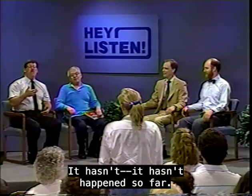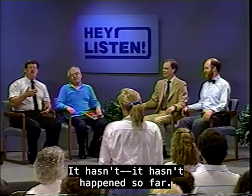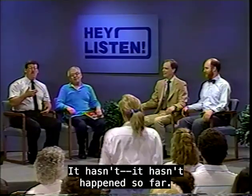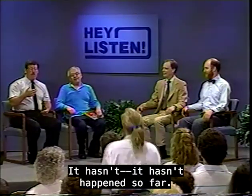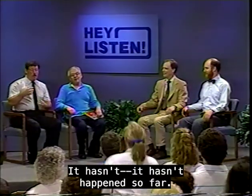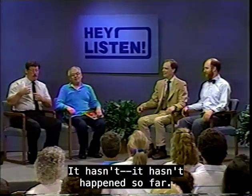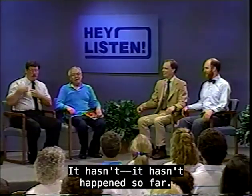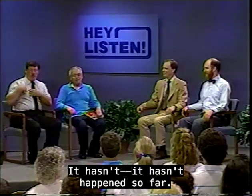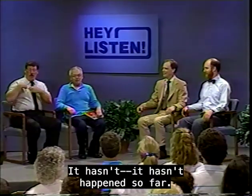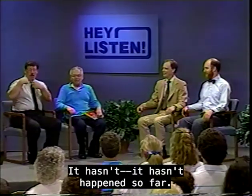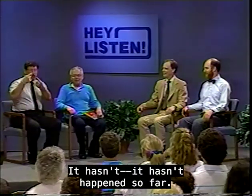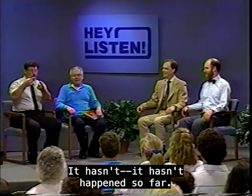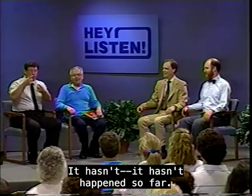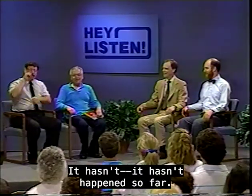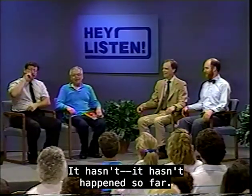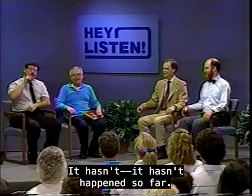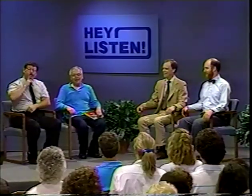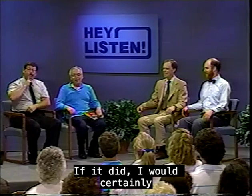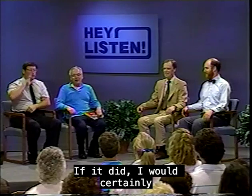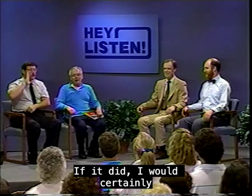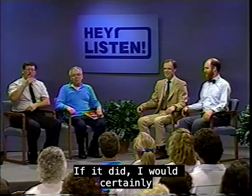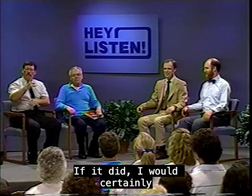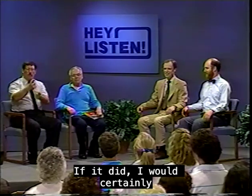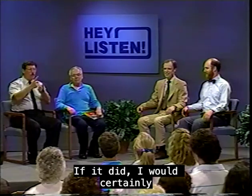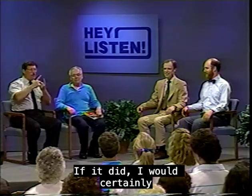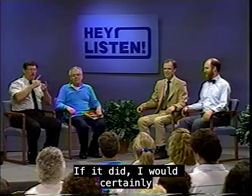It hasn't happened so far.